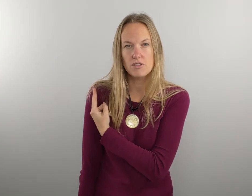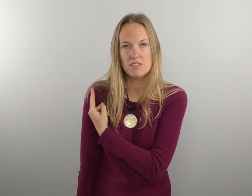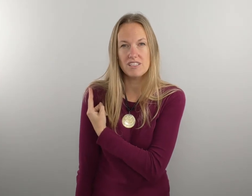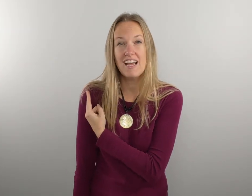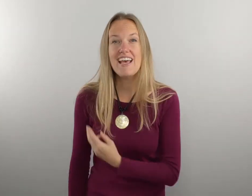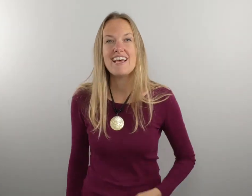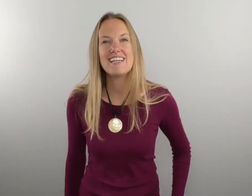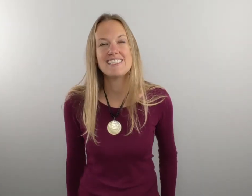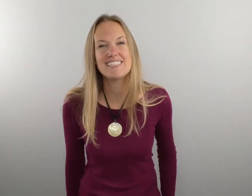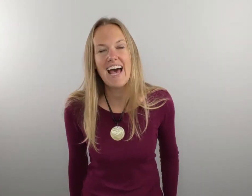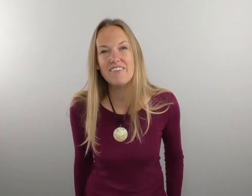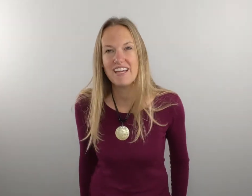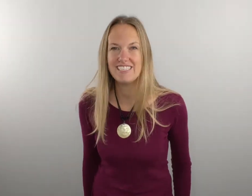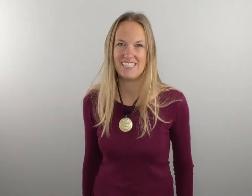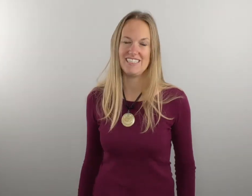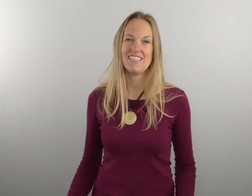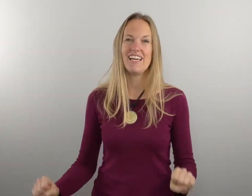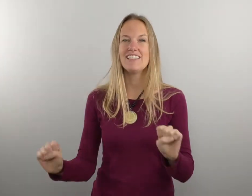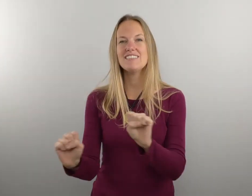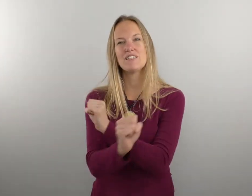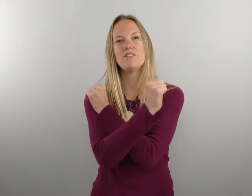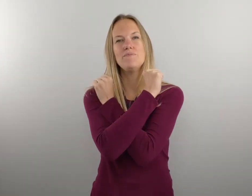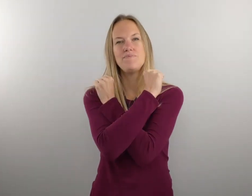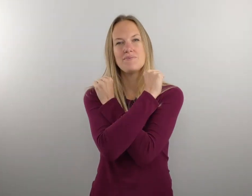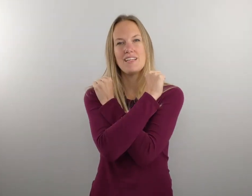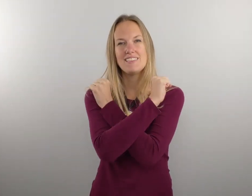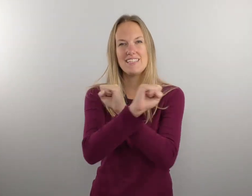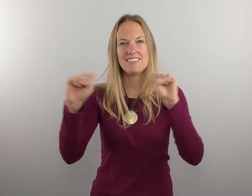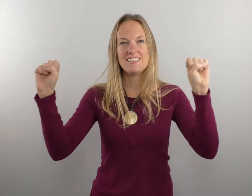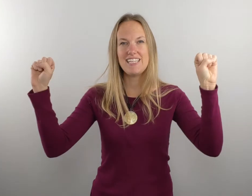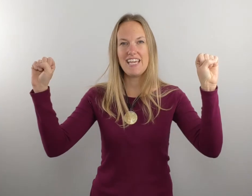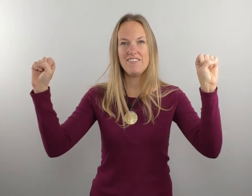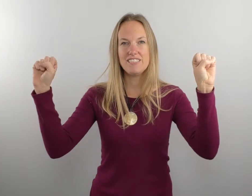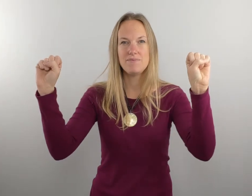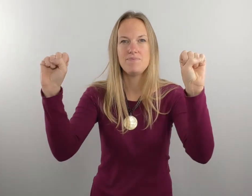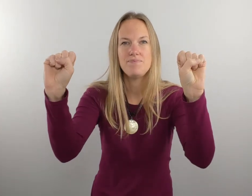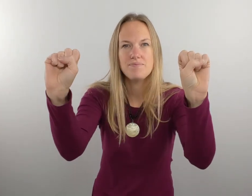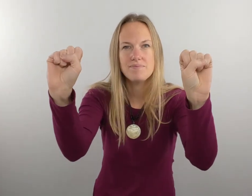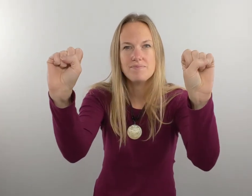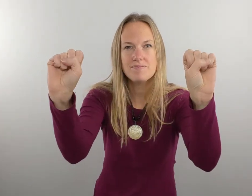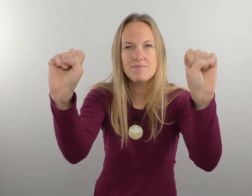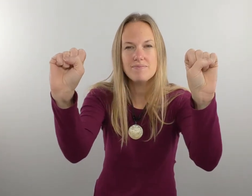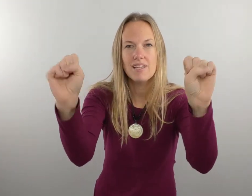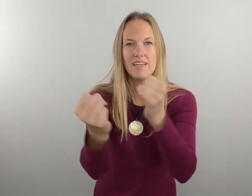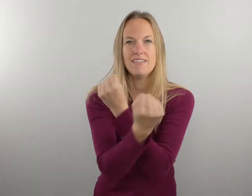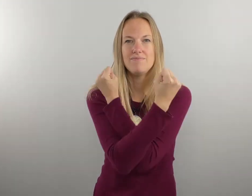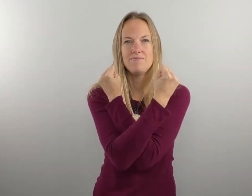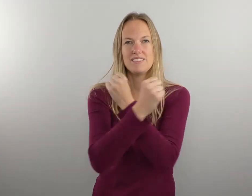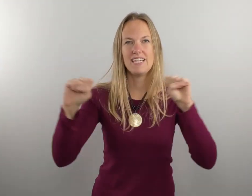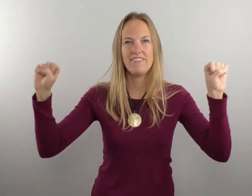shoulder, and then salvation, okay? So this is saved, okay?